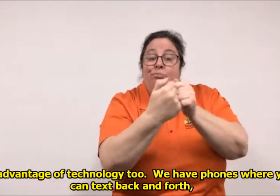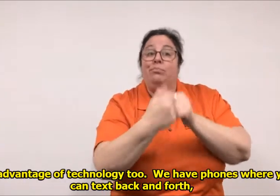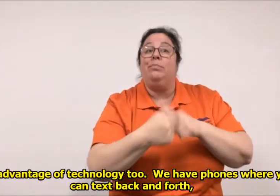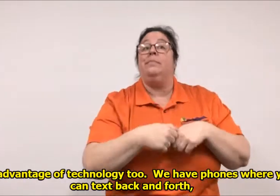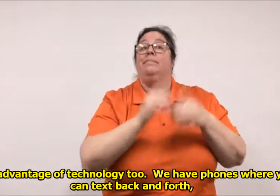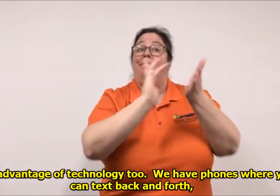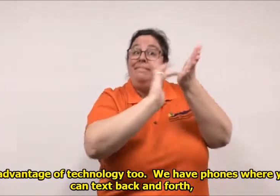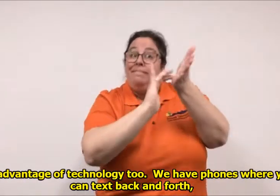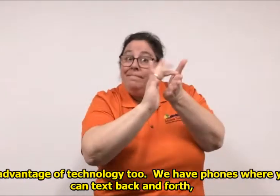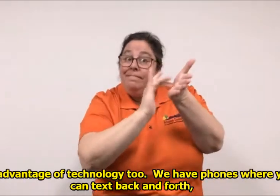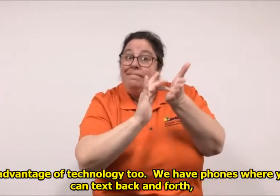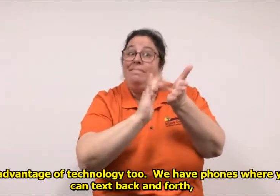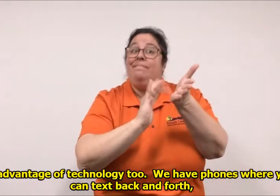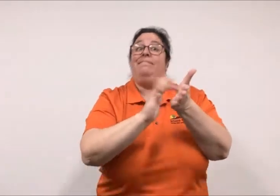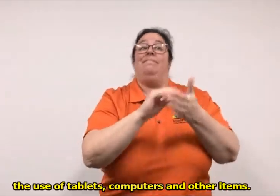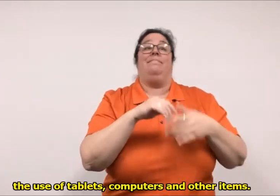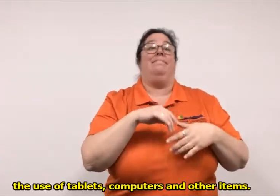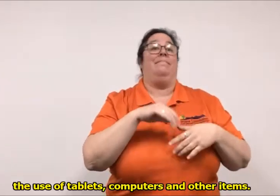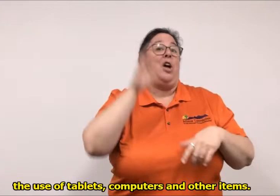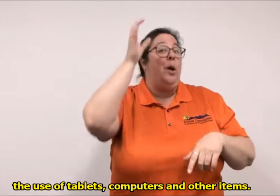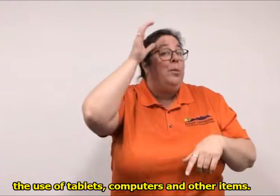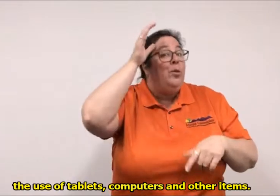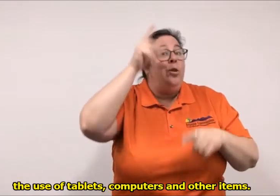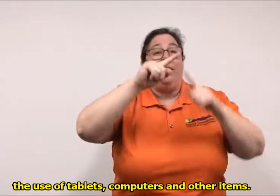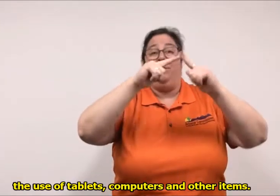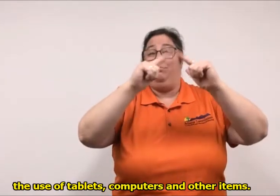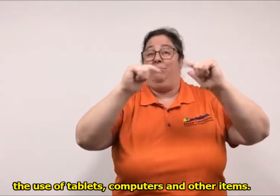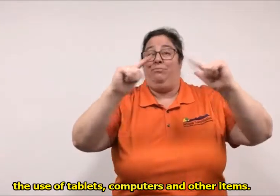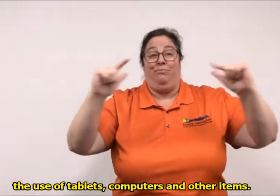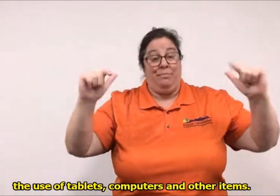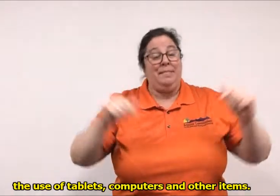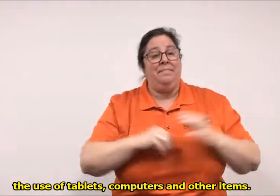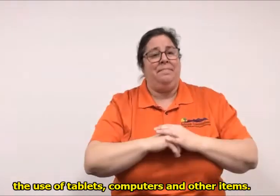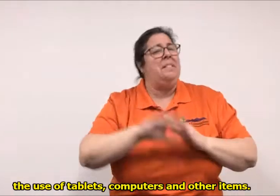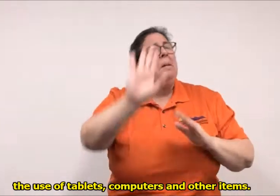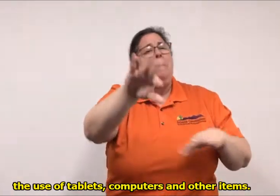where you can text back and forth, the use of tablets, computers, and